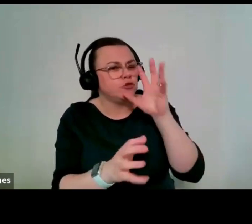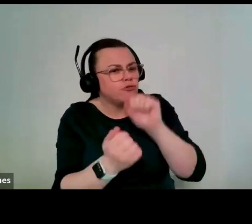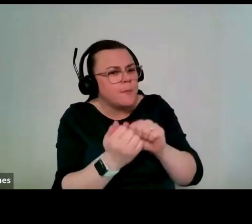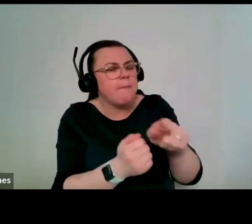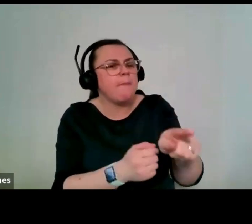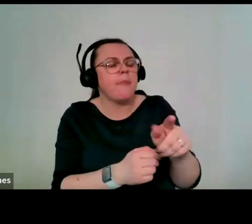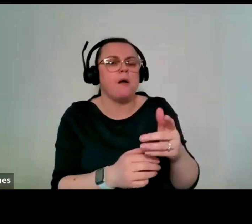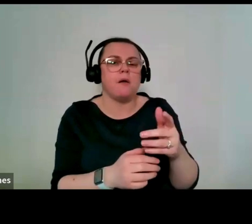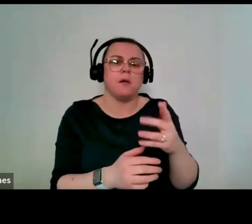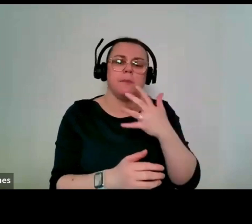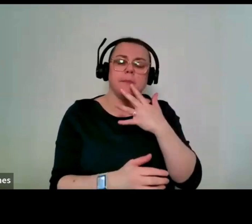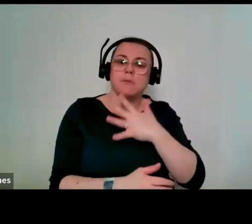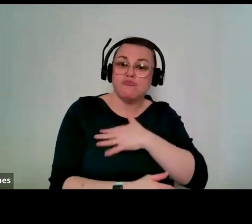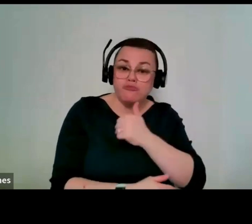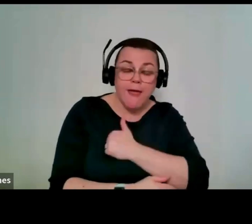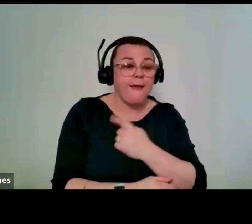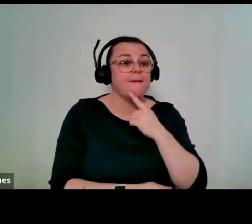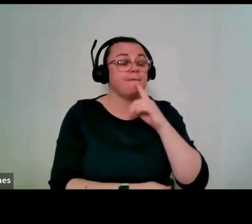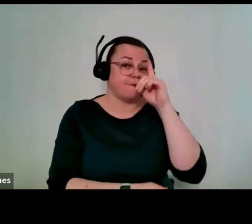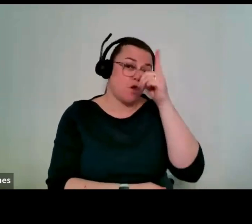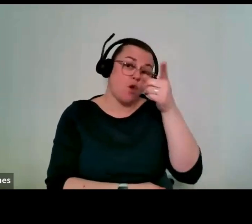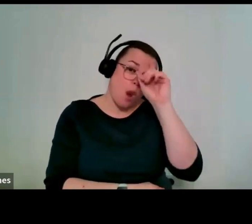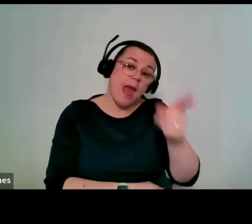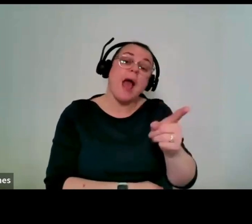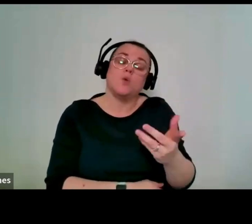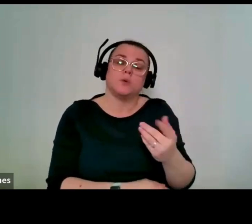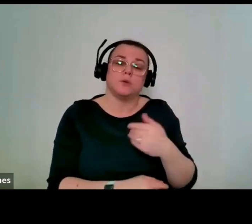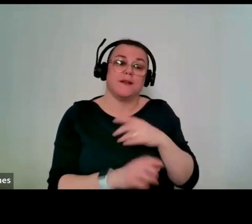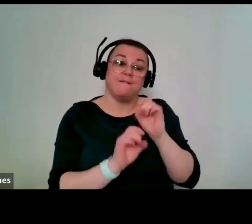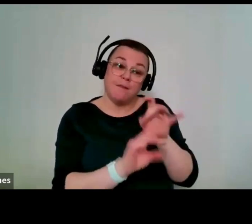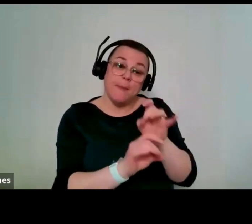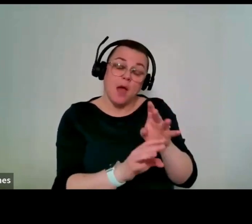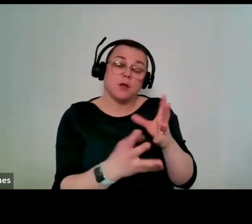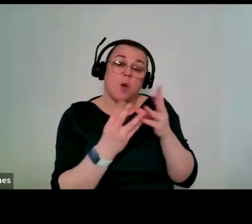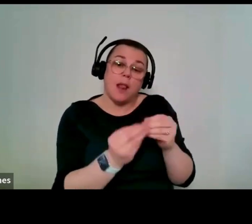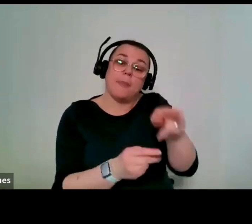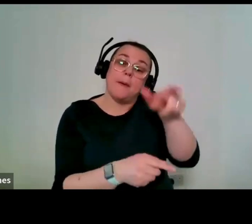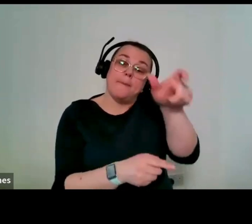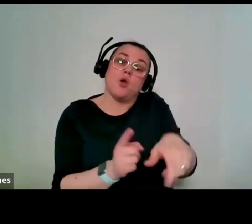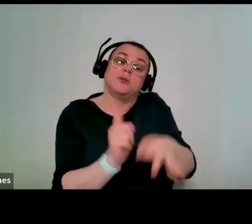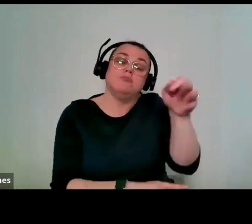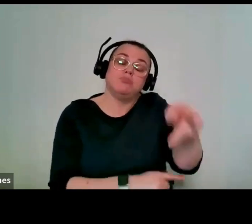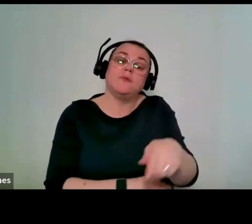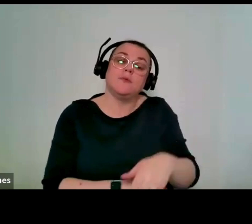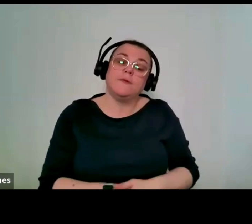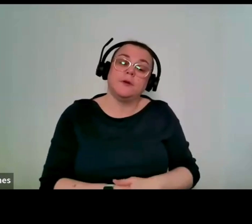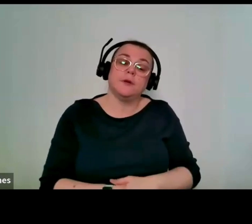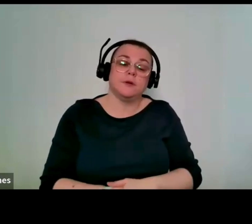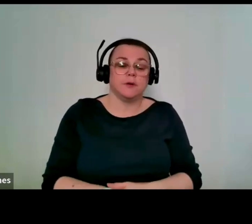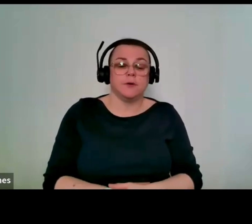Be brave, call it out, and give them feedback to help them change their behaviours.